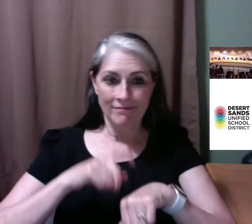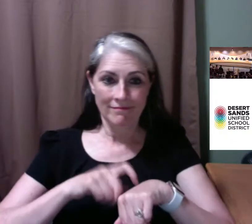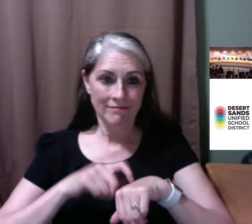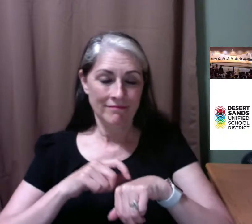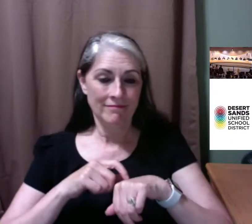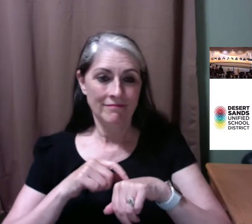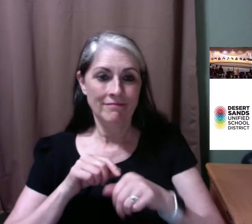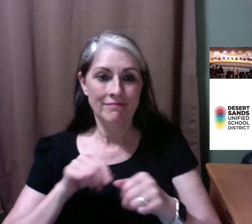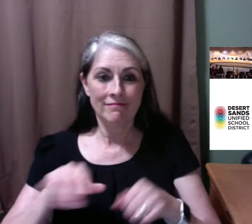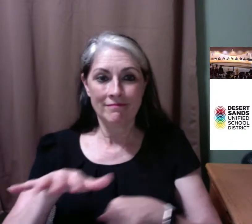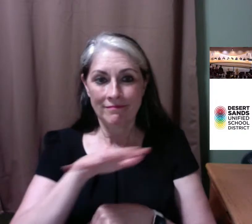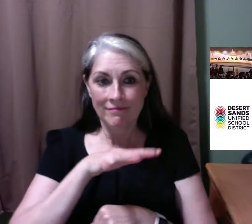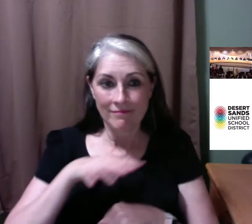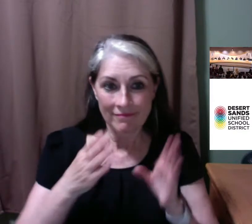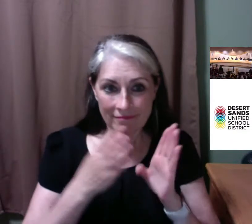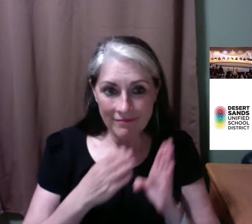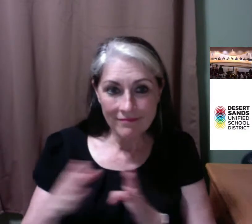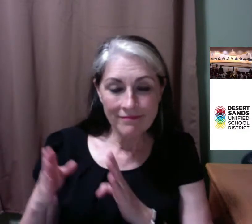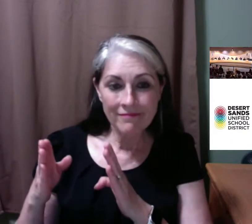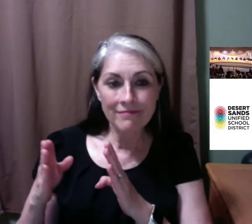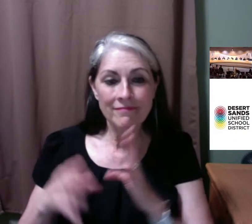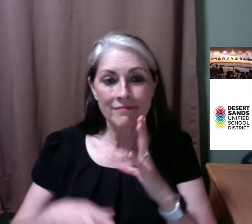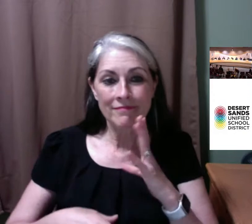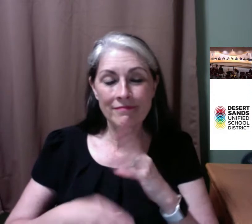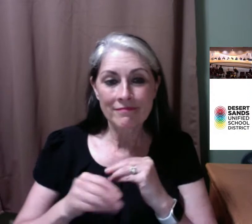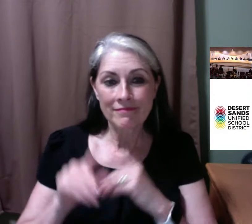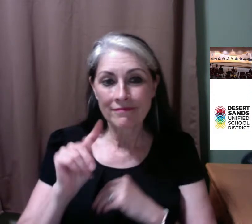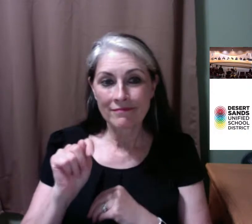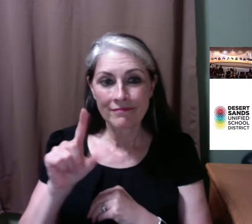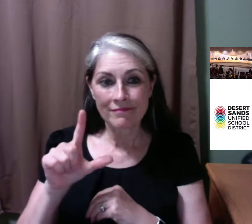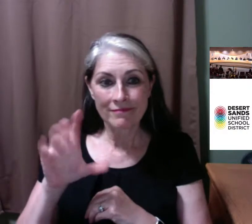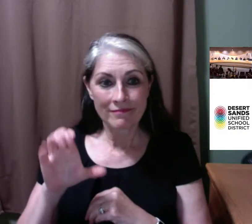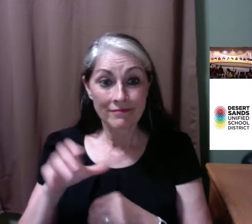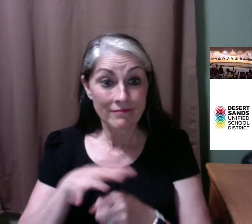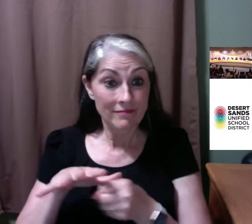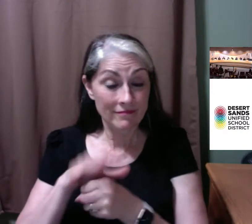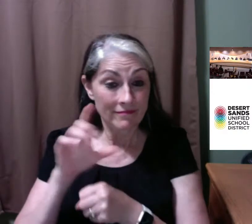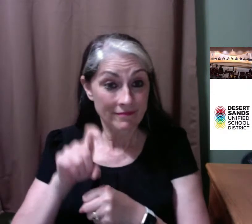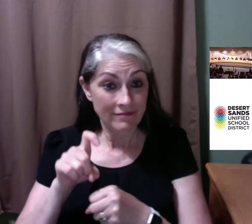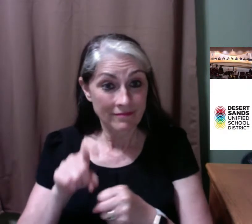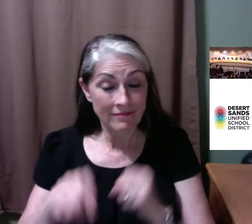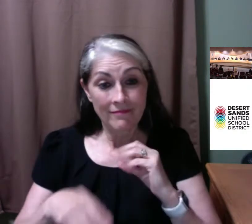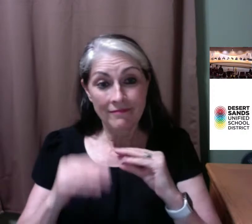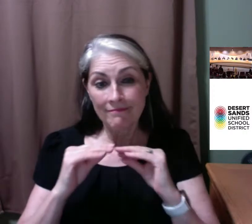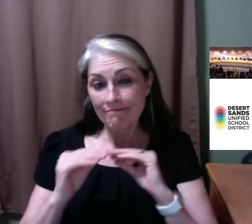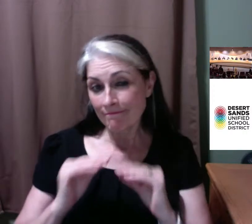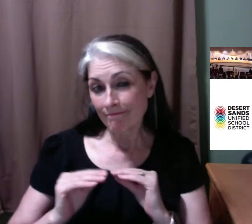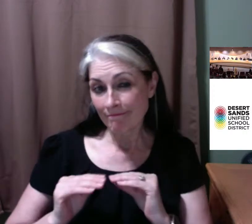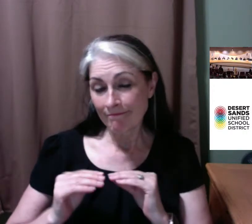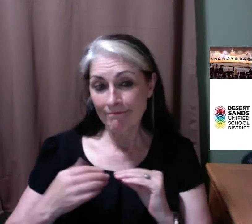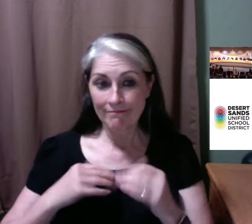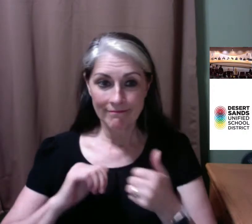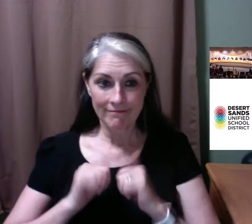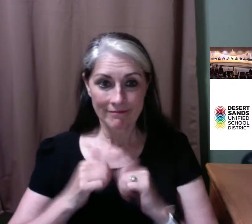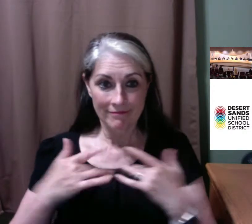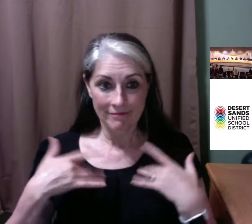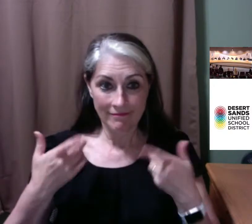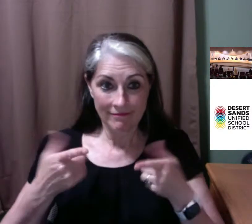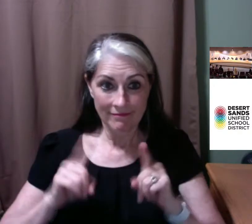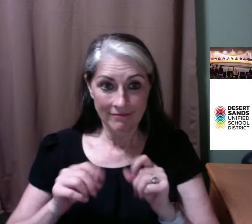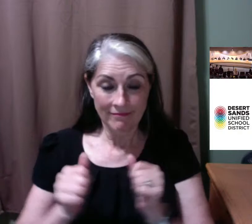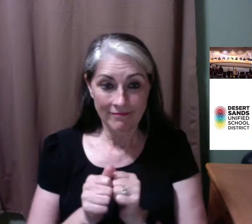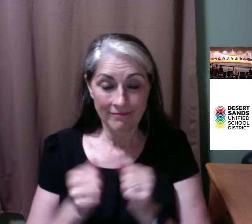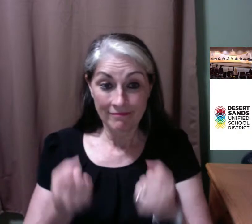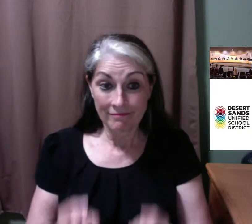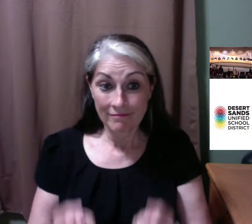for field prep, and in some cases, some extra TLC for some areas that needed some touch up, because we had athletic events with all the